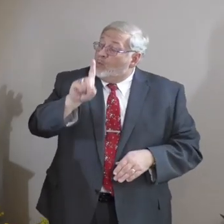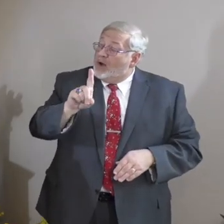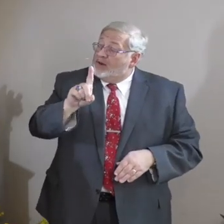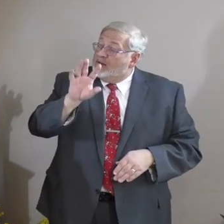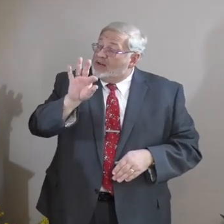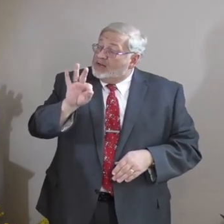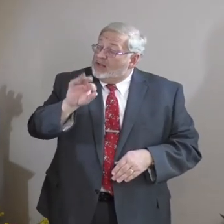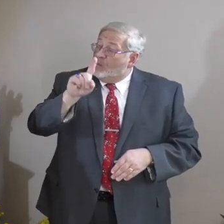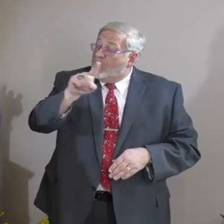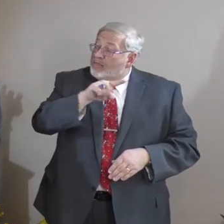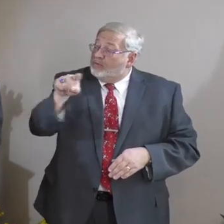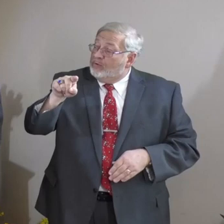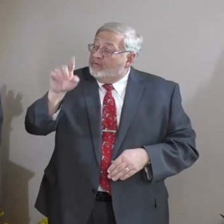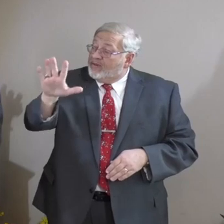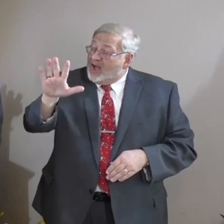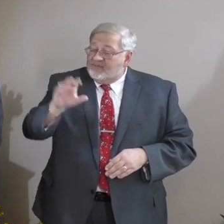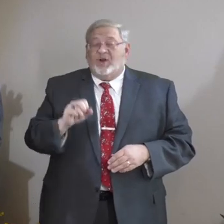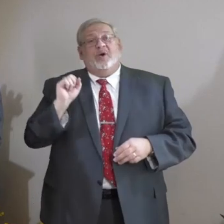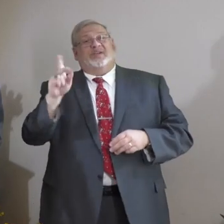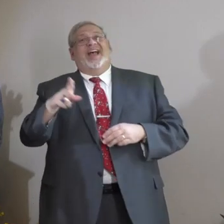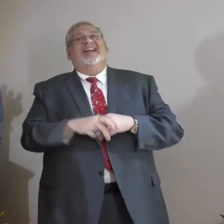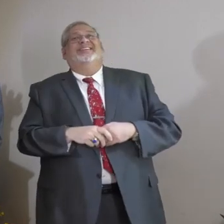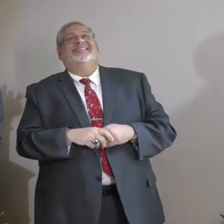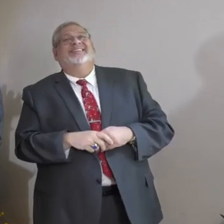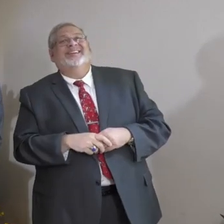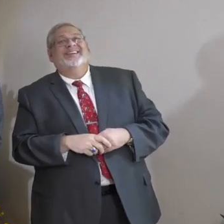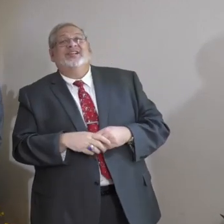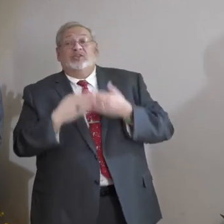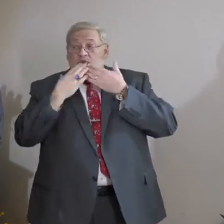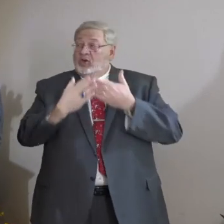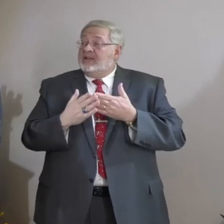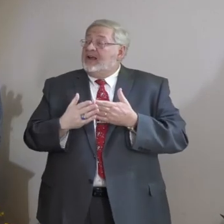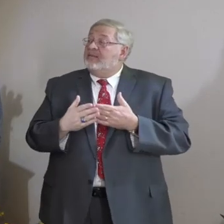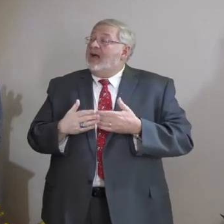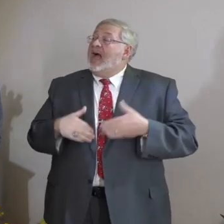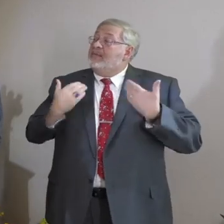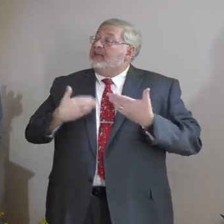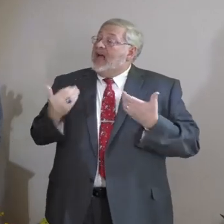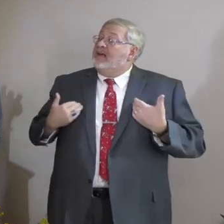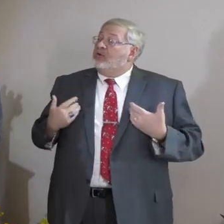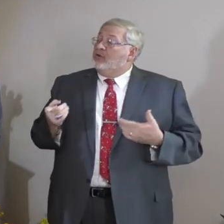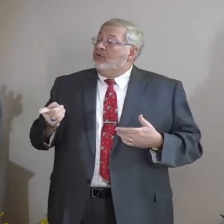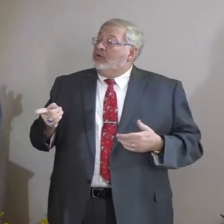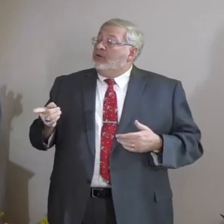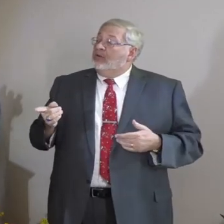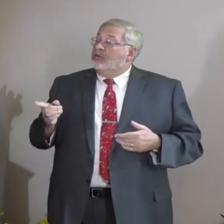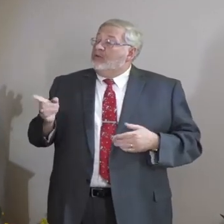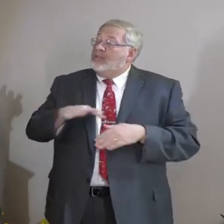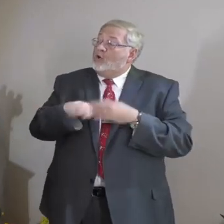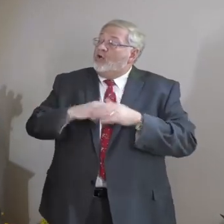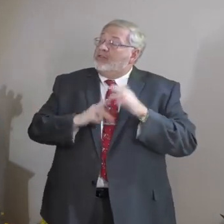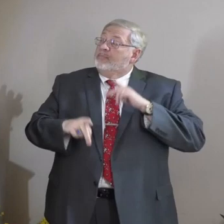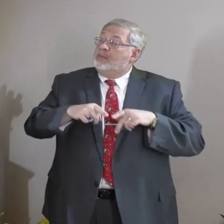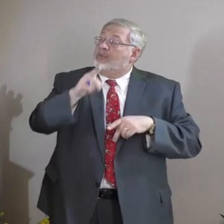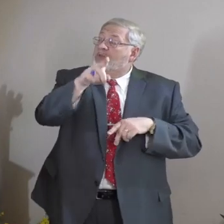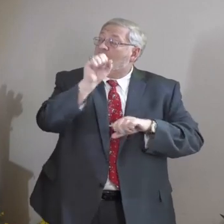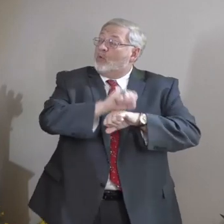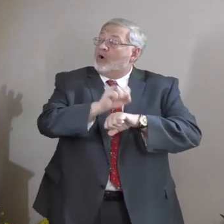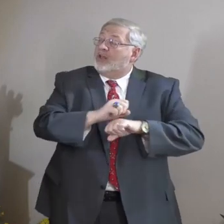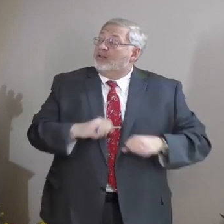119, 1 through 5. Okay, that's good. I appreciate having you here today. Do you think all the people out there are working